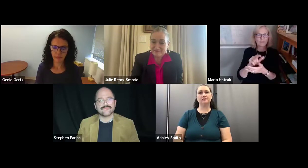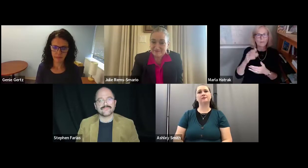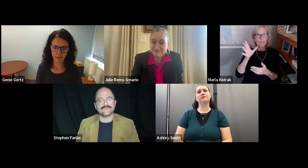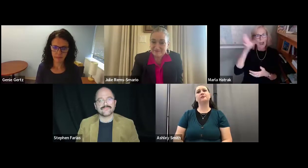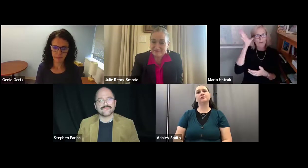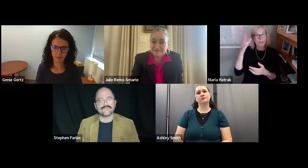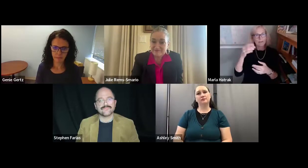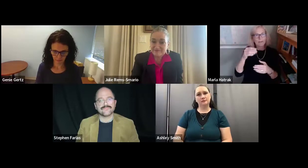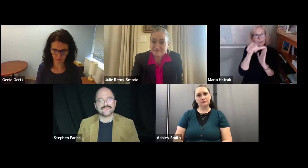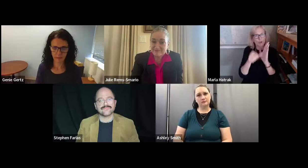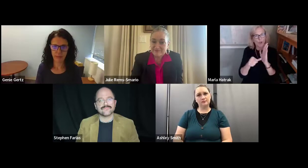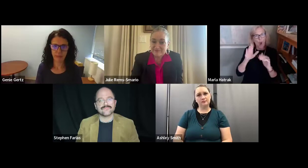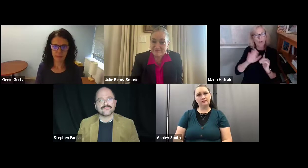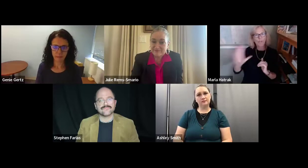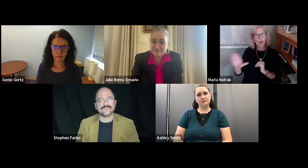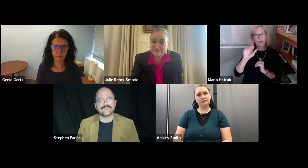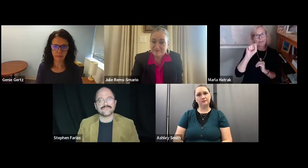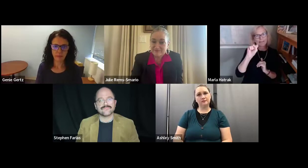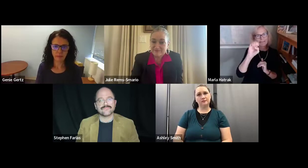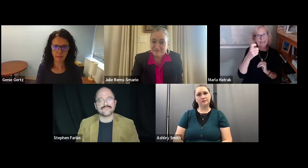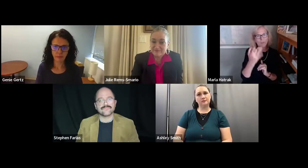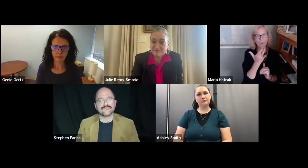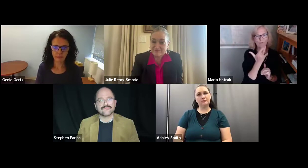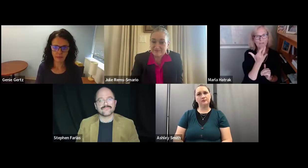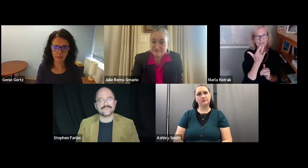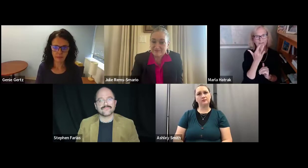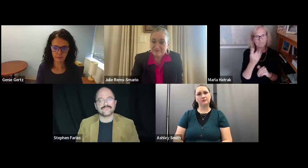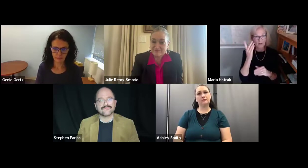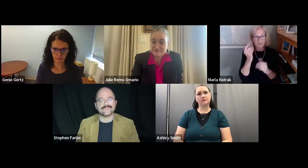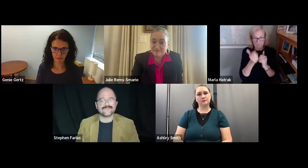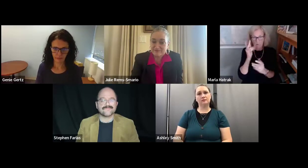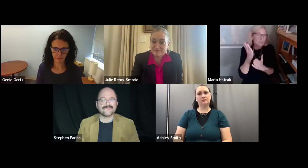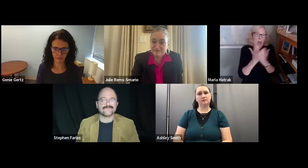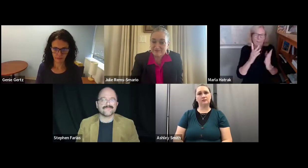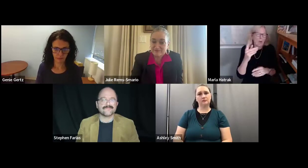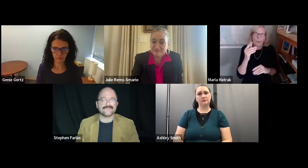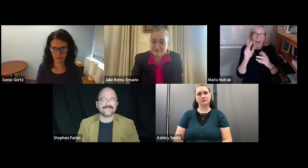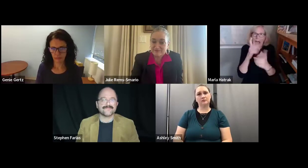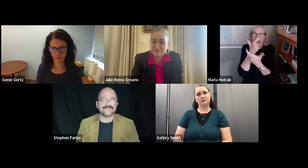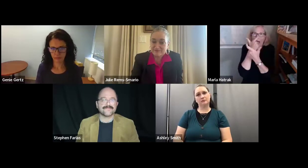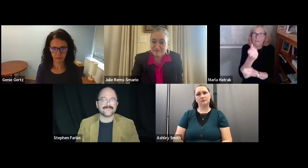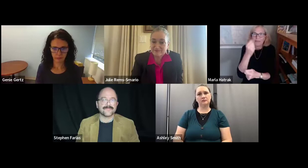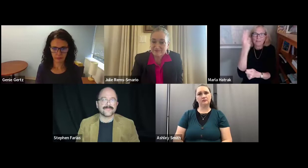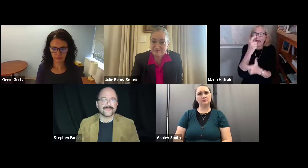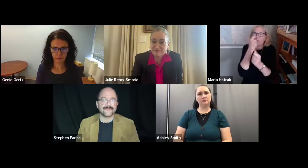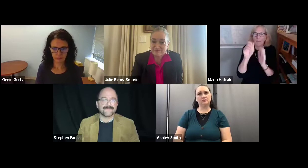they're really trying to go at not allowing individuals to determine their own sex. They do not want